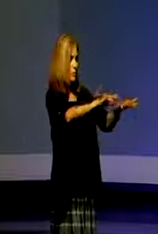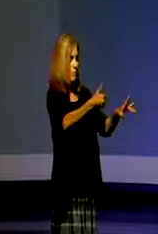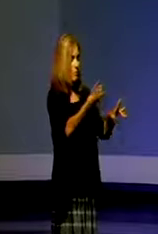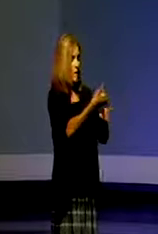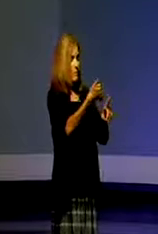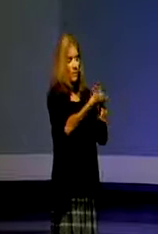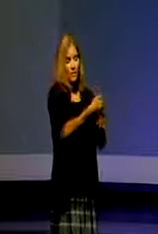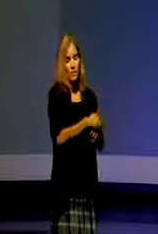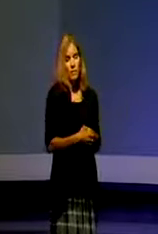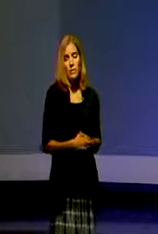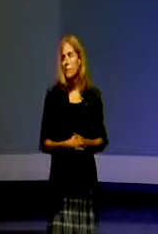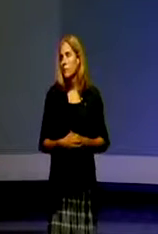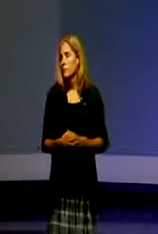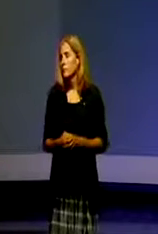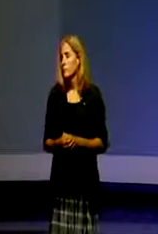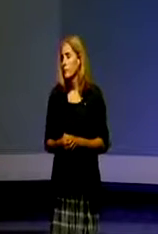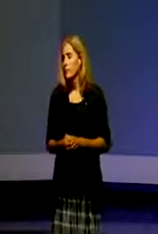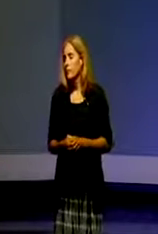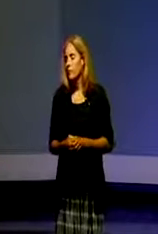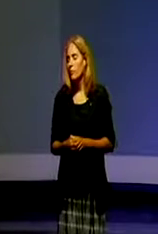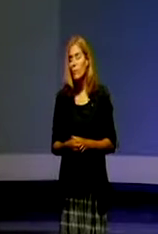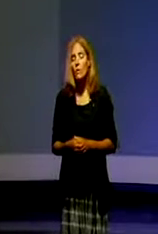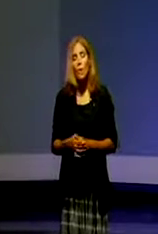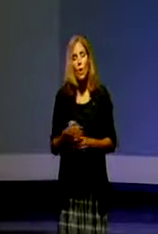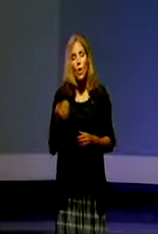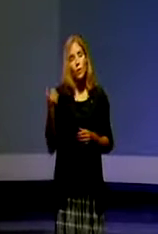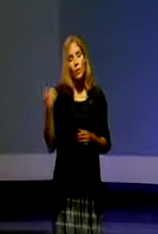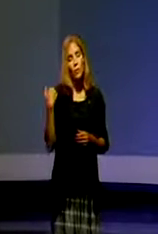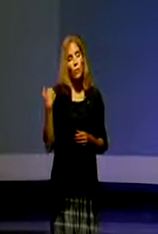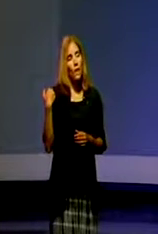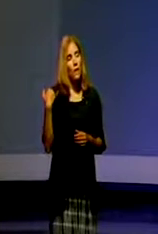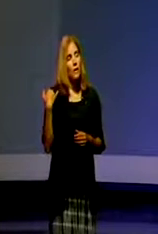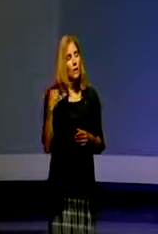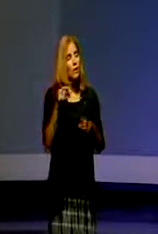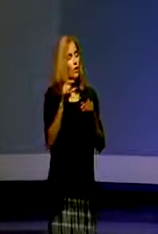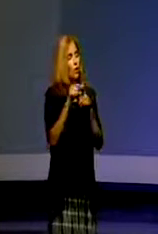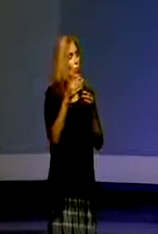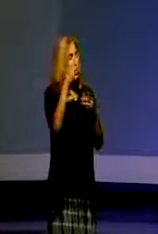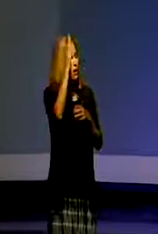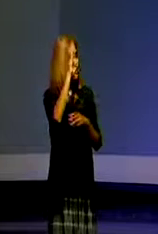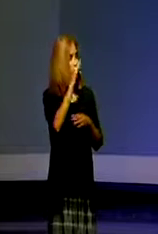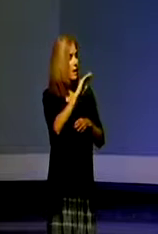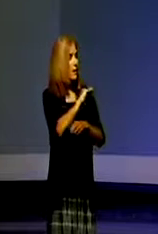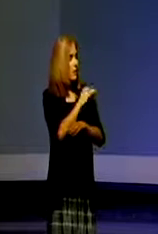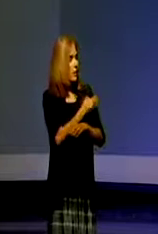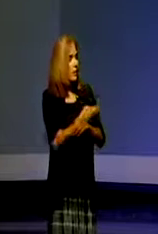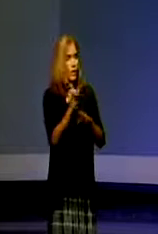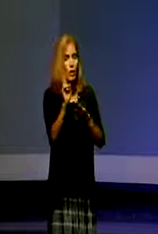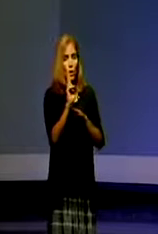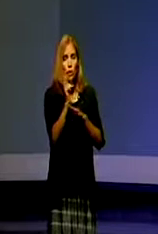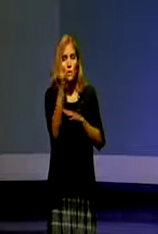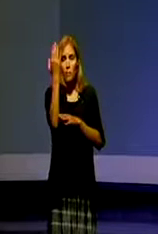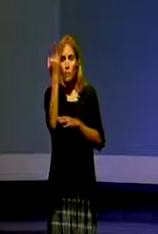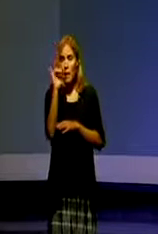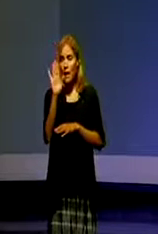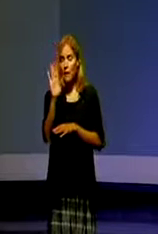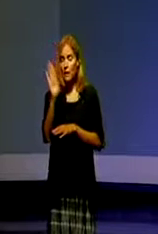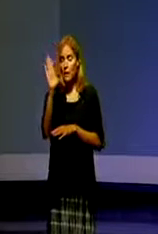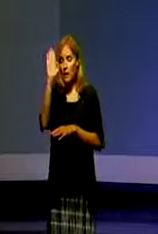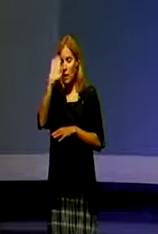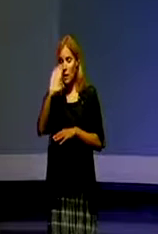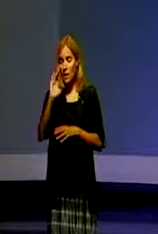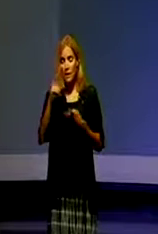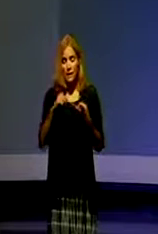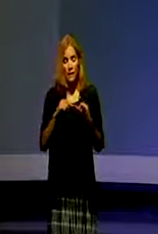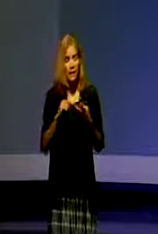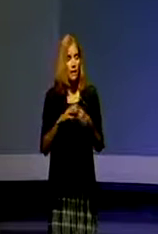own." We see in here a reminder that the Word of God is powerfully used by God.